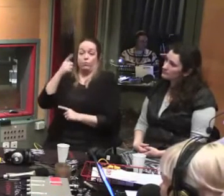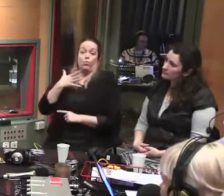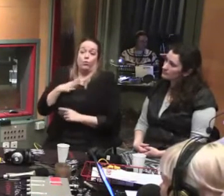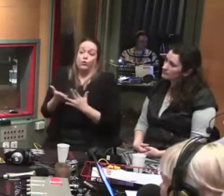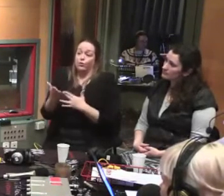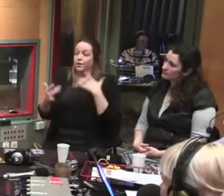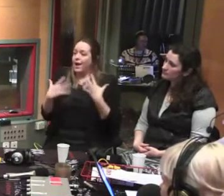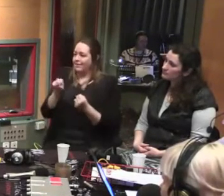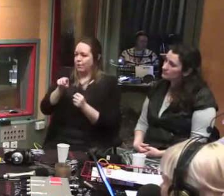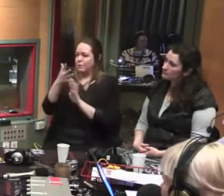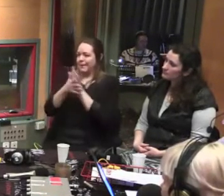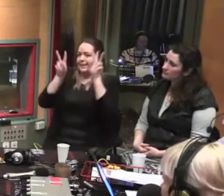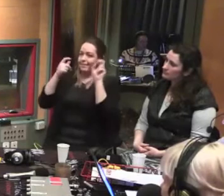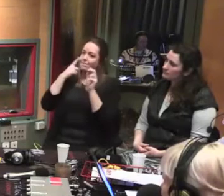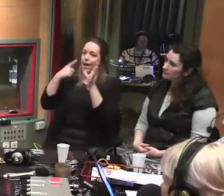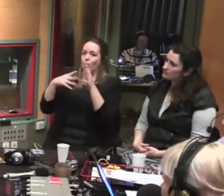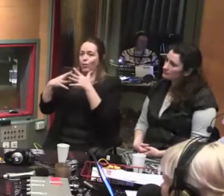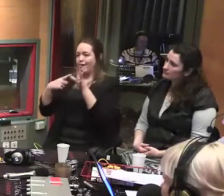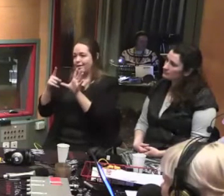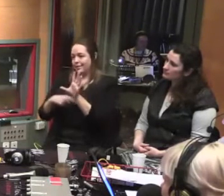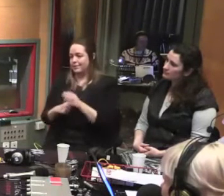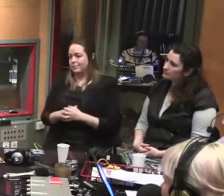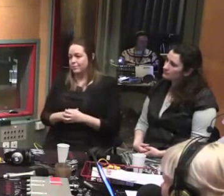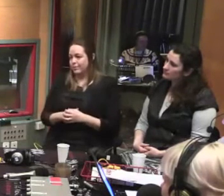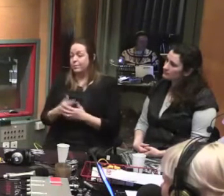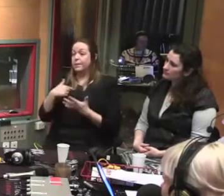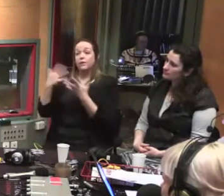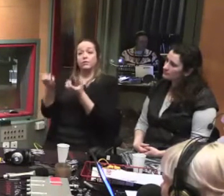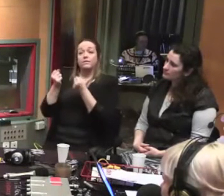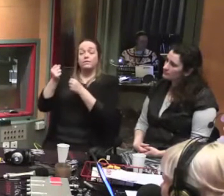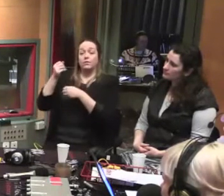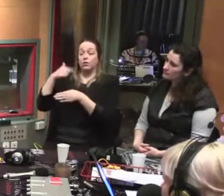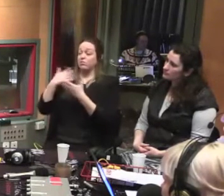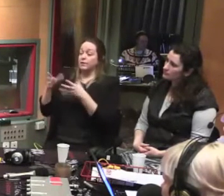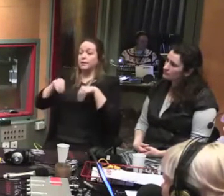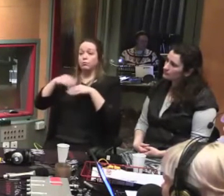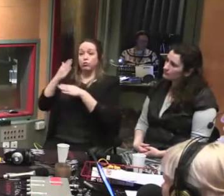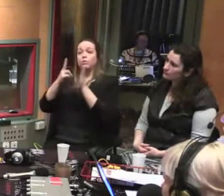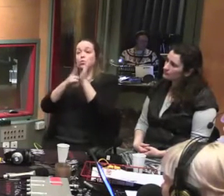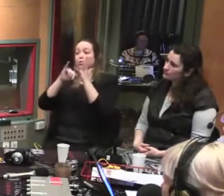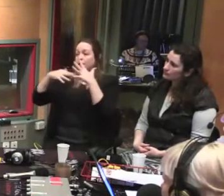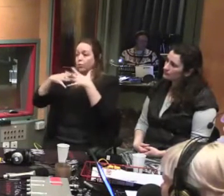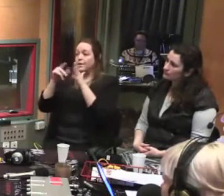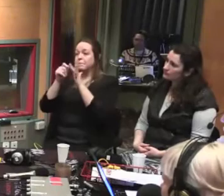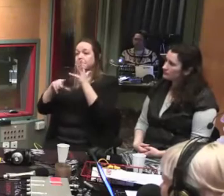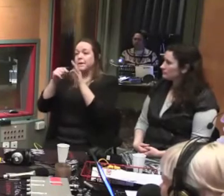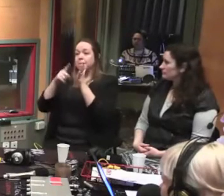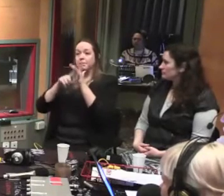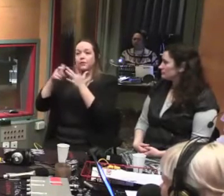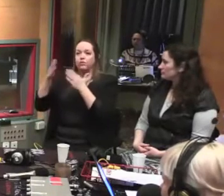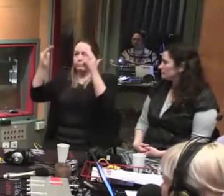it's that double meaning. And so I took a job at the bottom rung of the New South Wales Public Service,